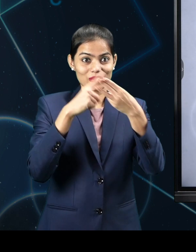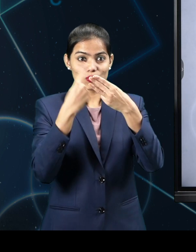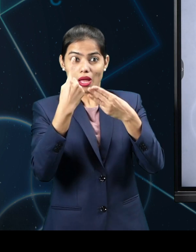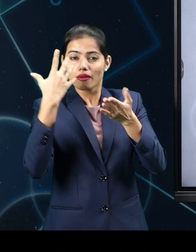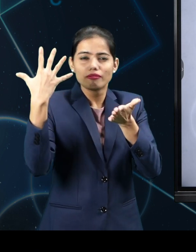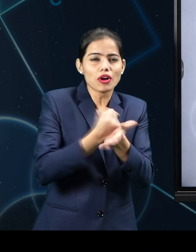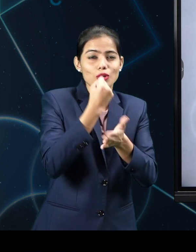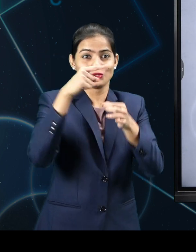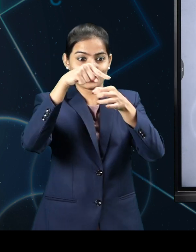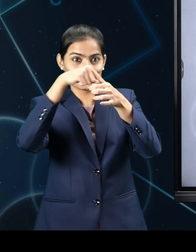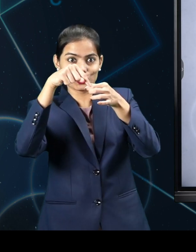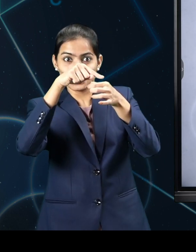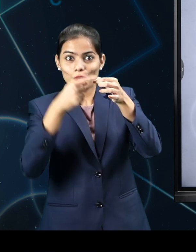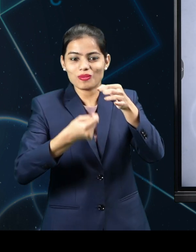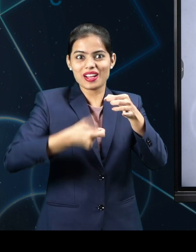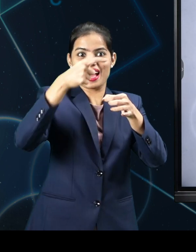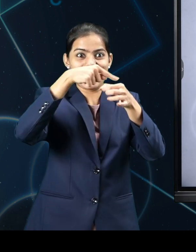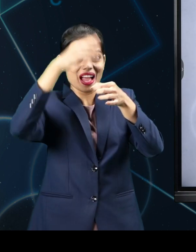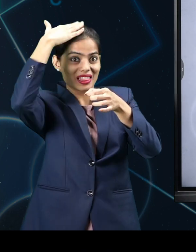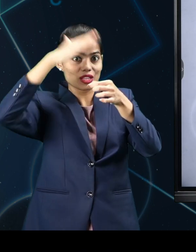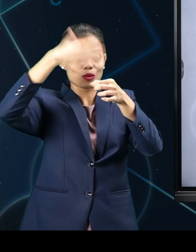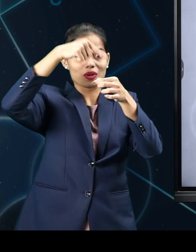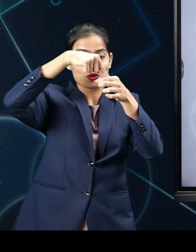P of E1 is equal to getting 2 heads.